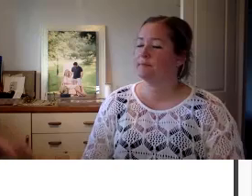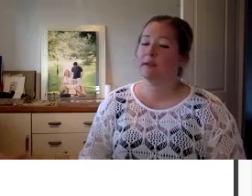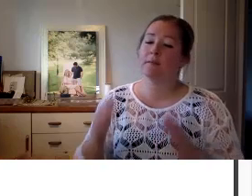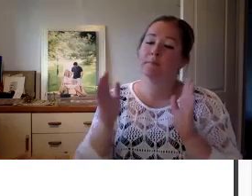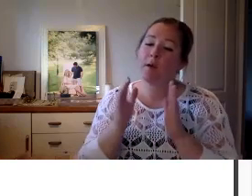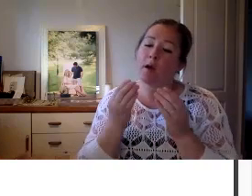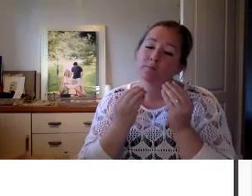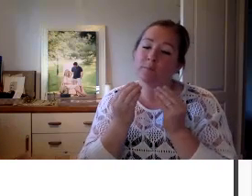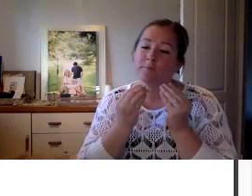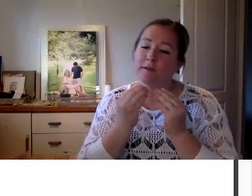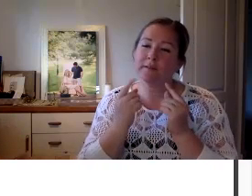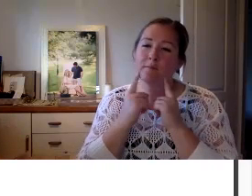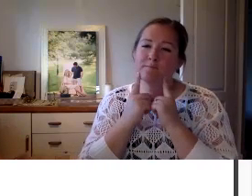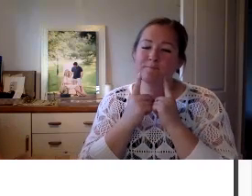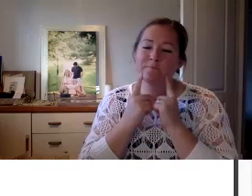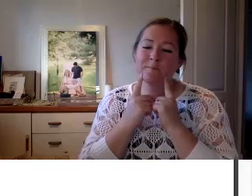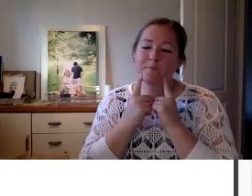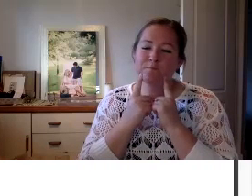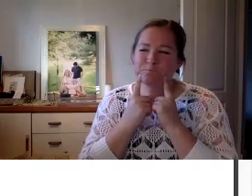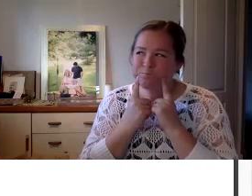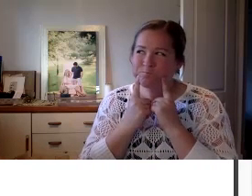dinners or small dinner.